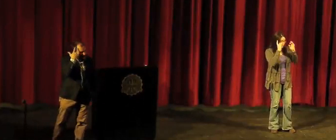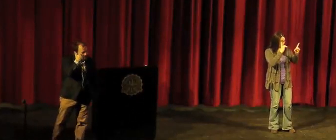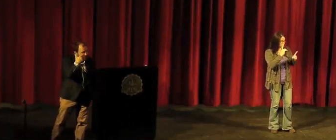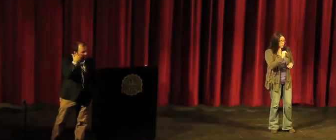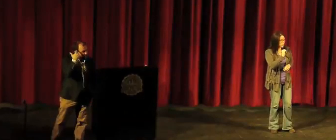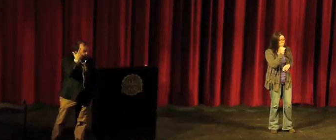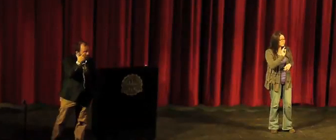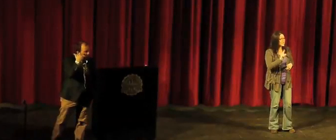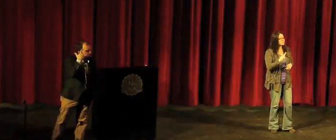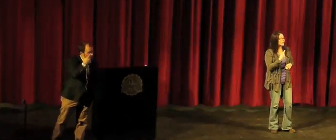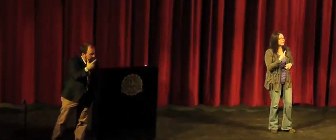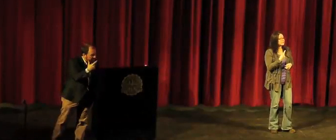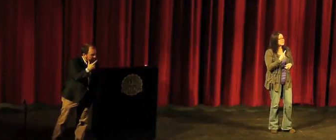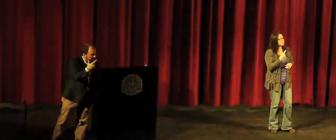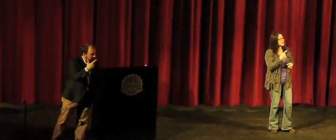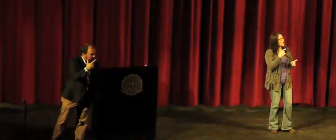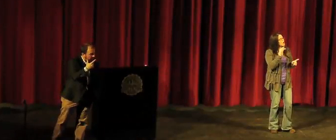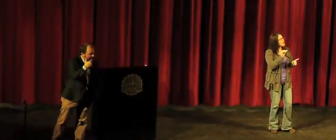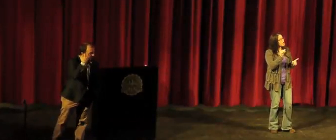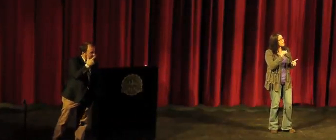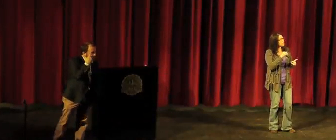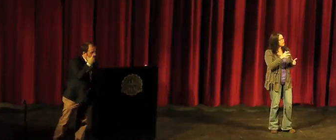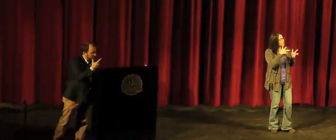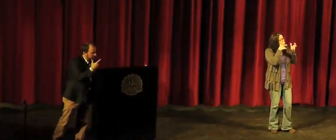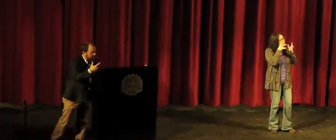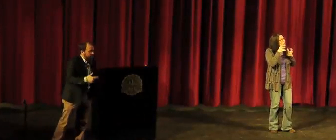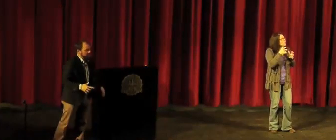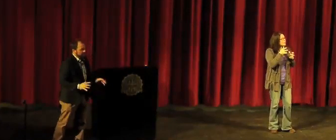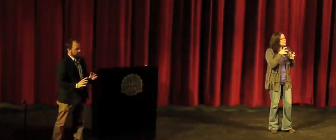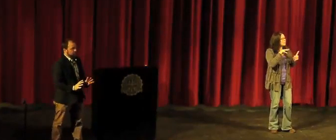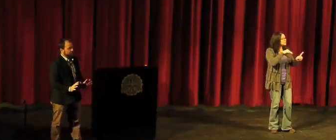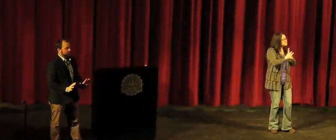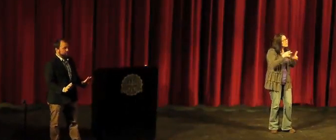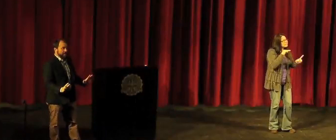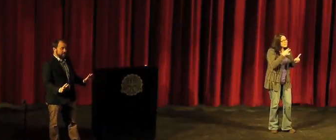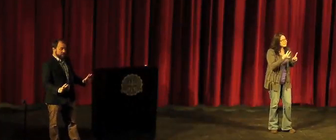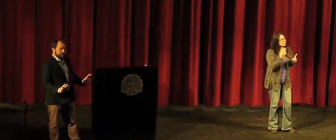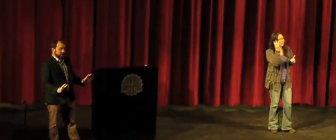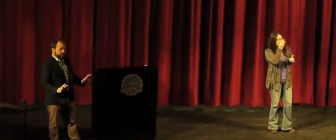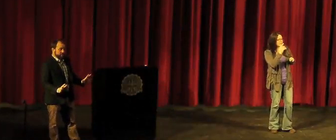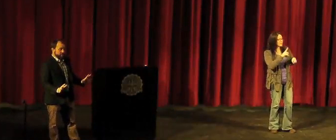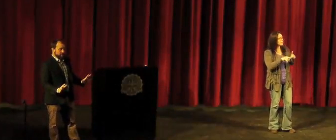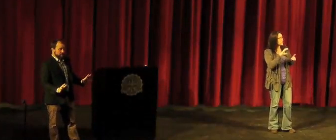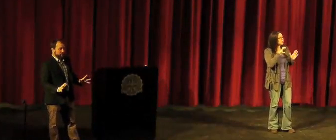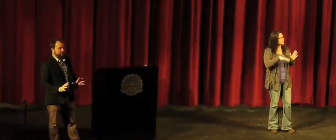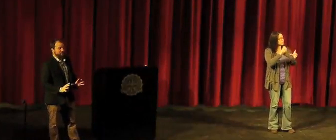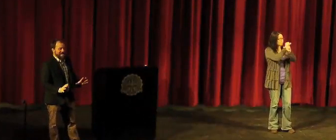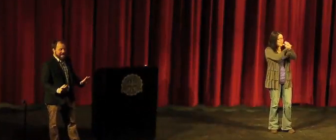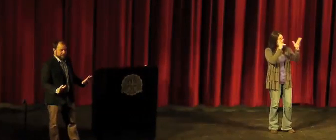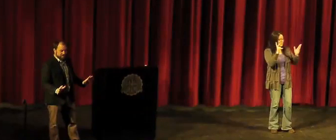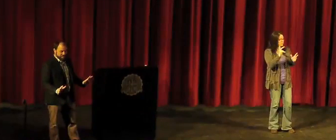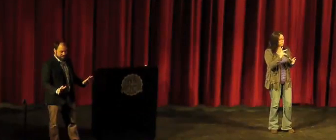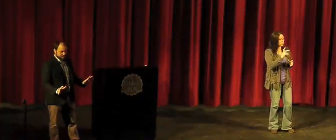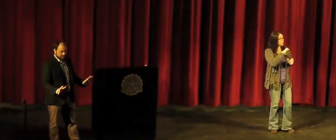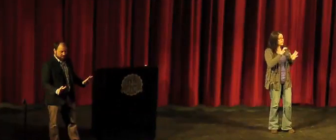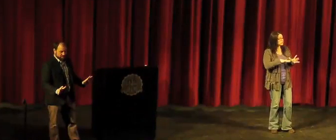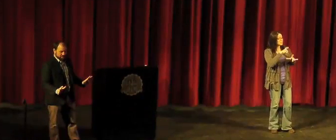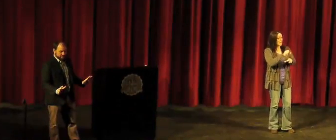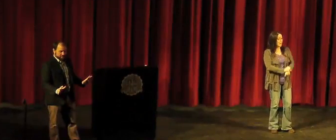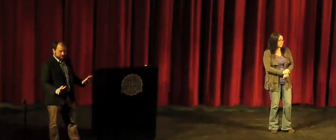just the acquisition of Christian perspectives and Christian thinking, but a Christian imagination, Christian habit,